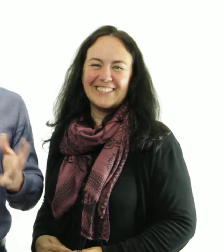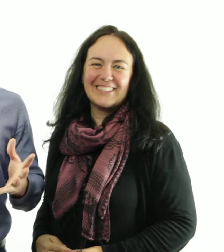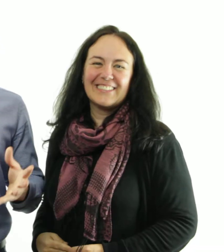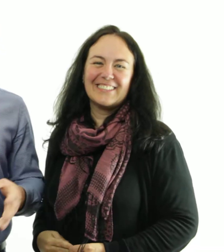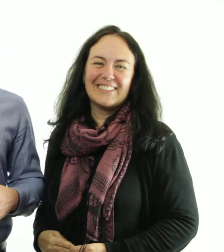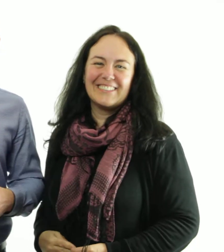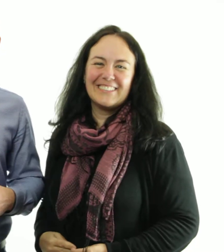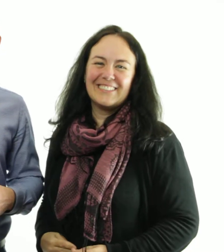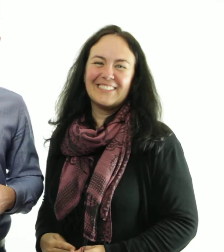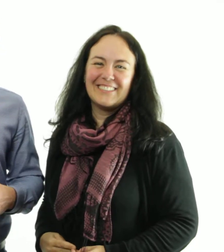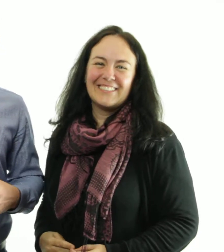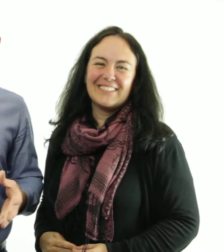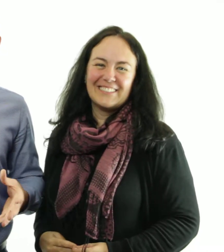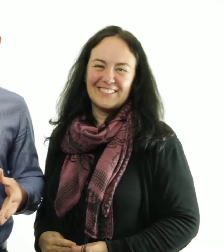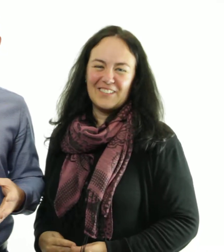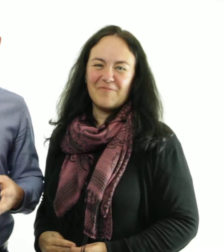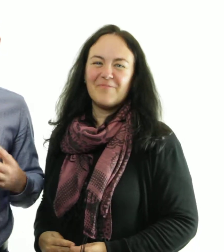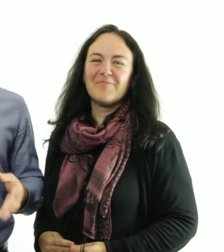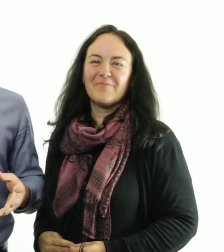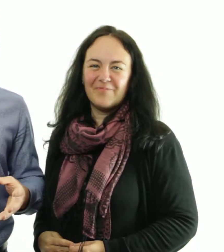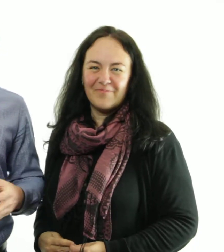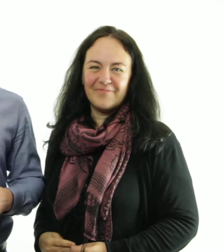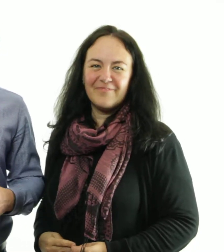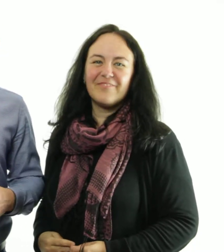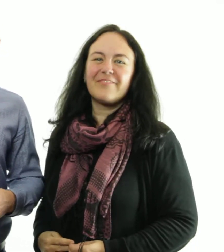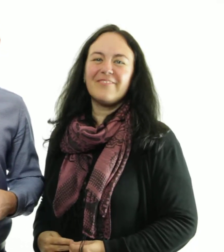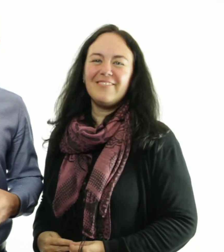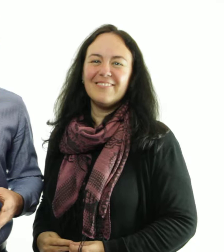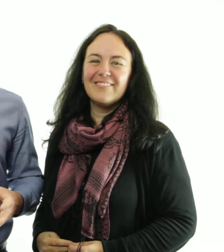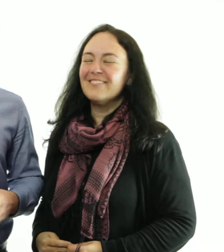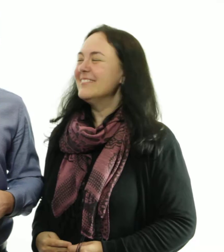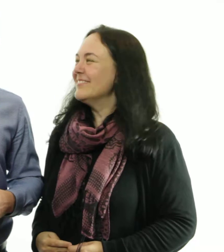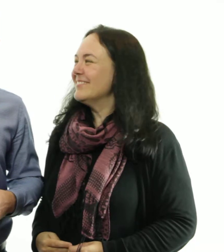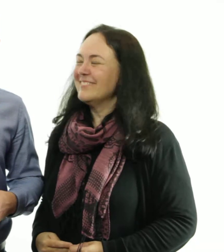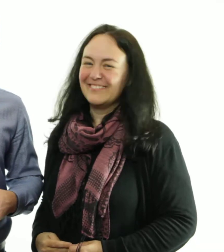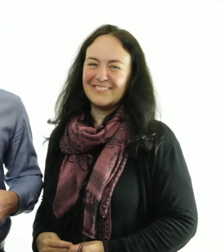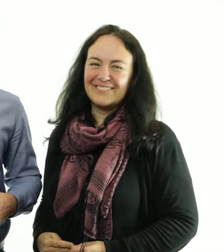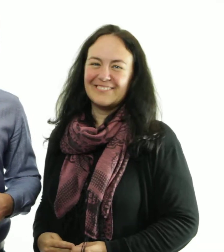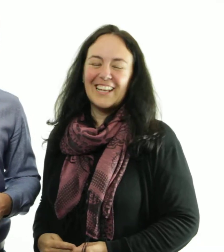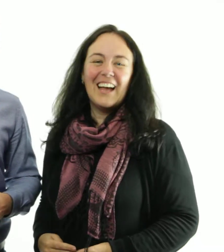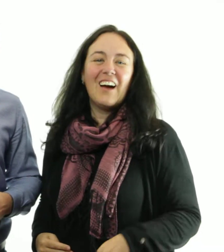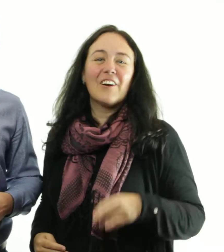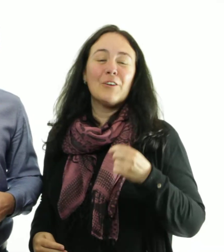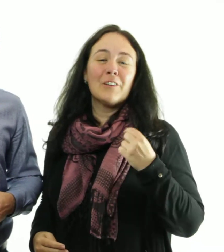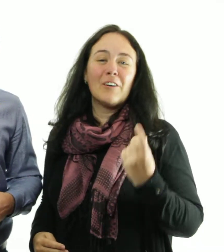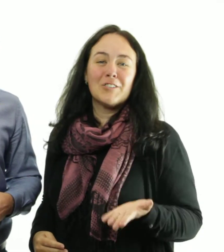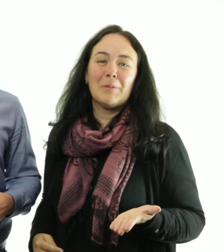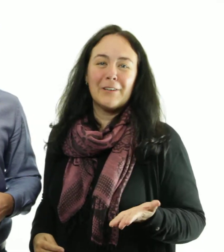Hi, Declan and Joanne here of Door Concepts, the co-creators of the SuperPreneur training programs. Are you an entrepreneur,